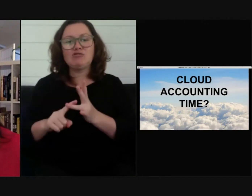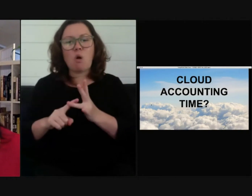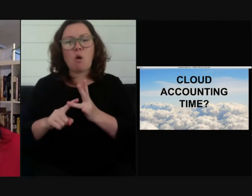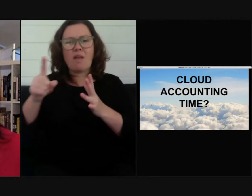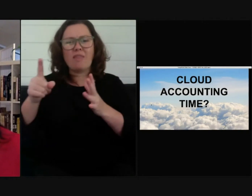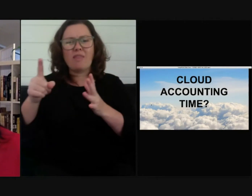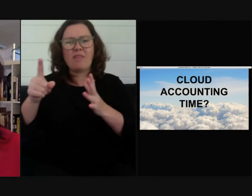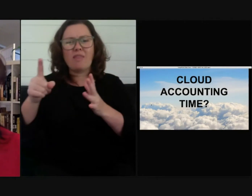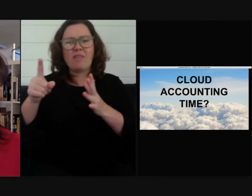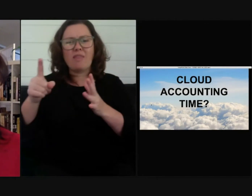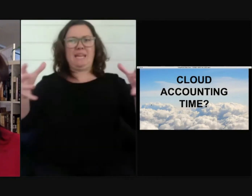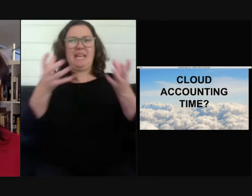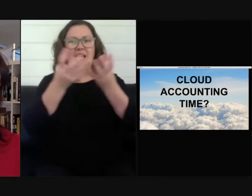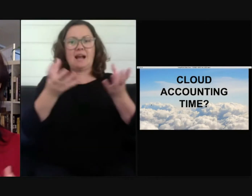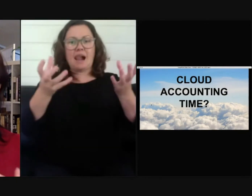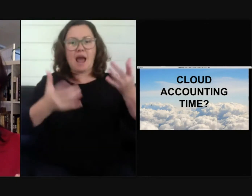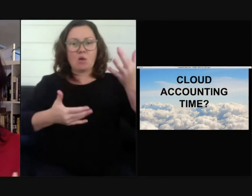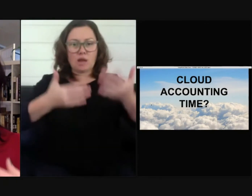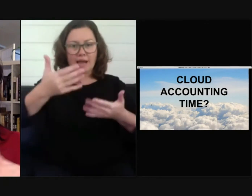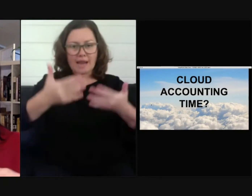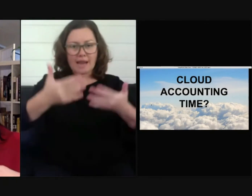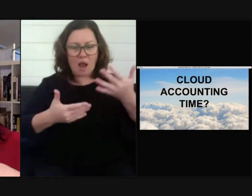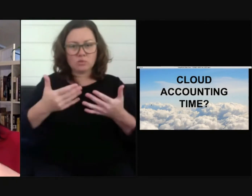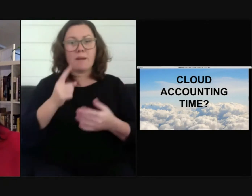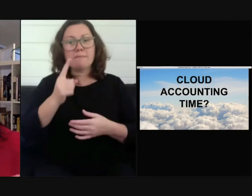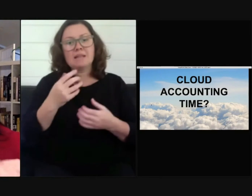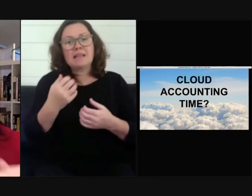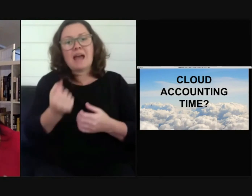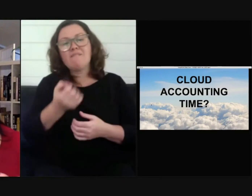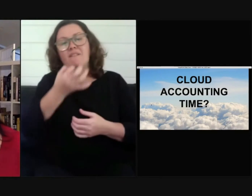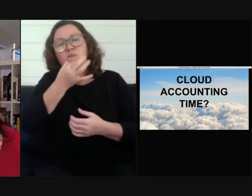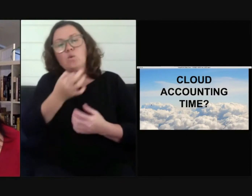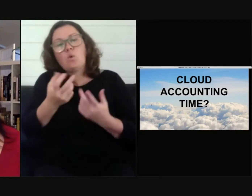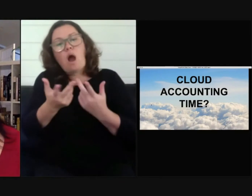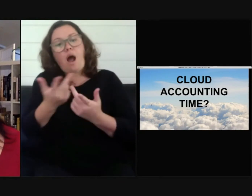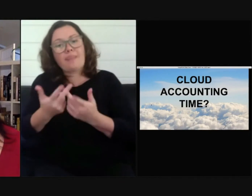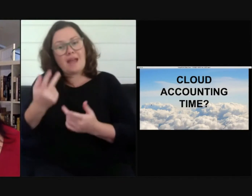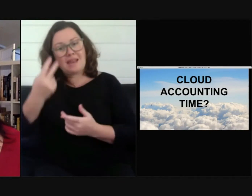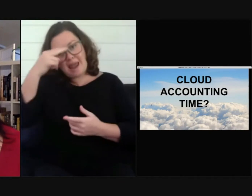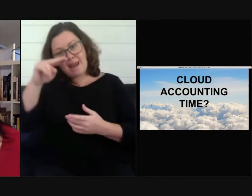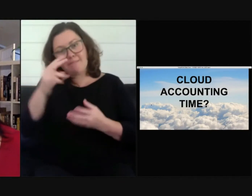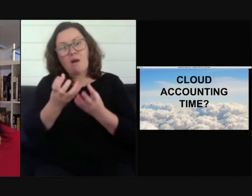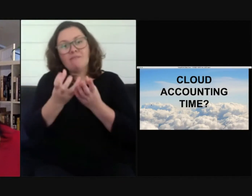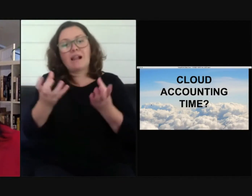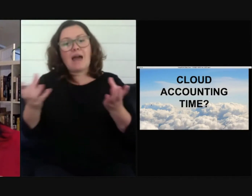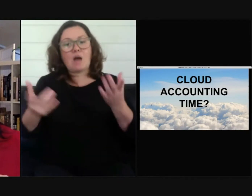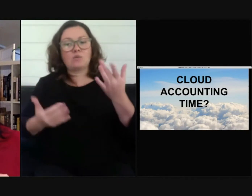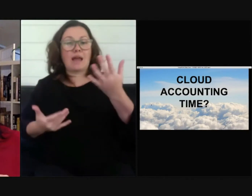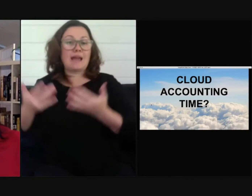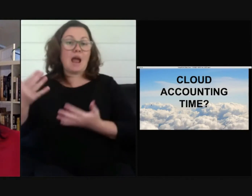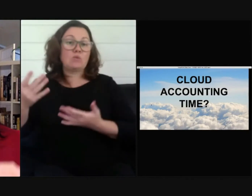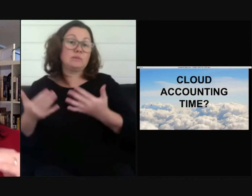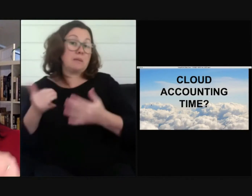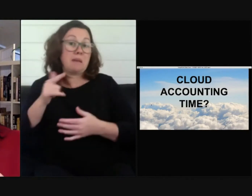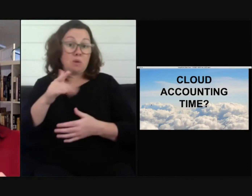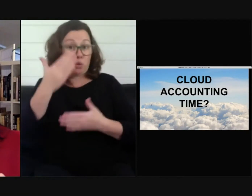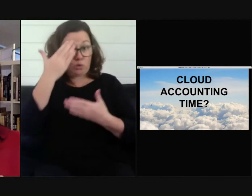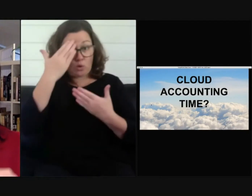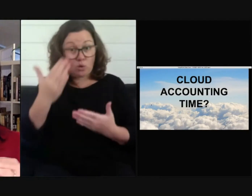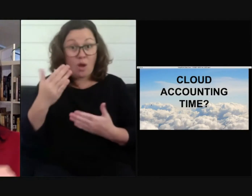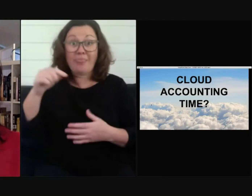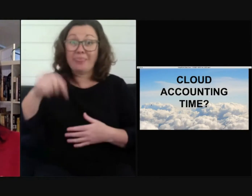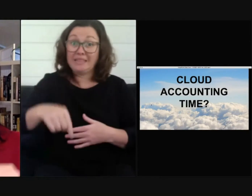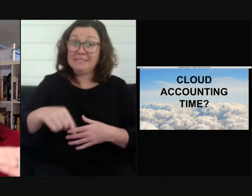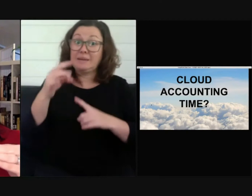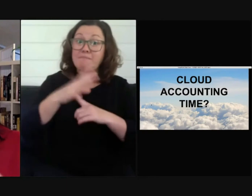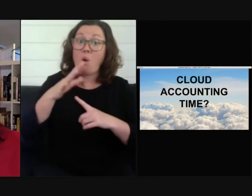lot of people are not aware of. And again, this is absolutely vital when it comes to job seeker and job keeper. You need to have